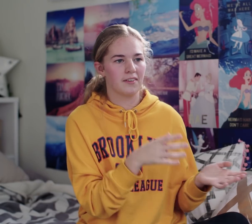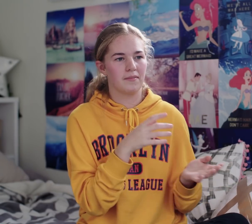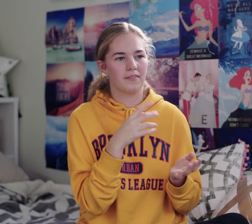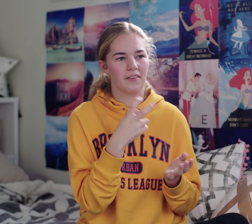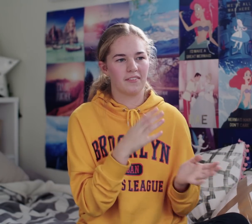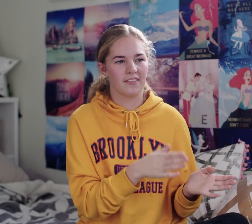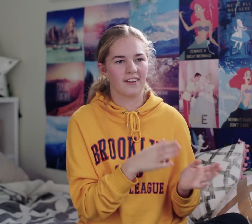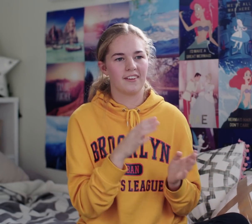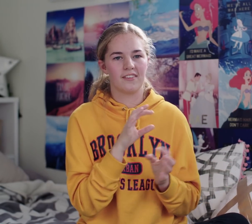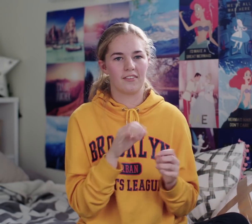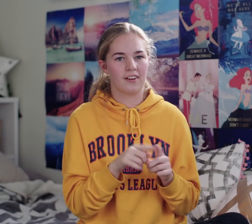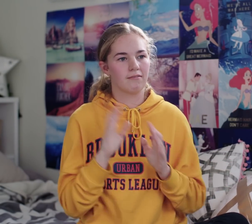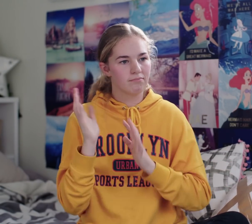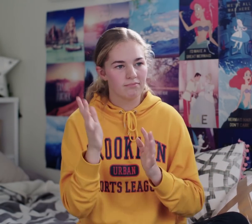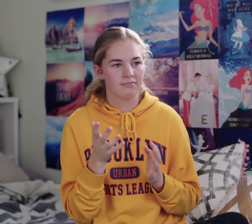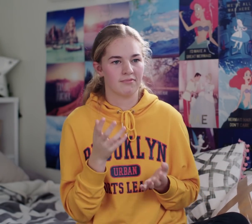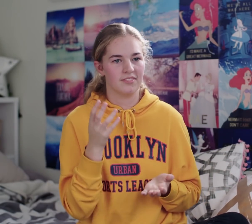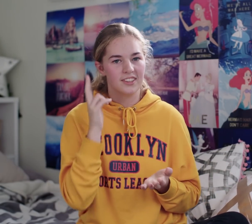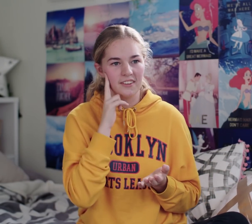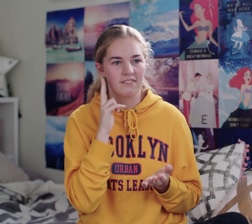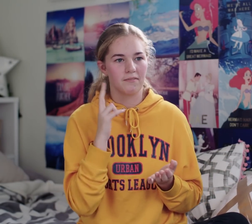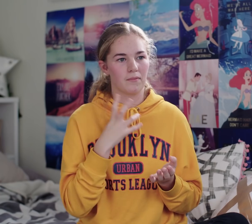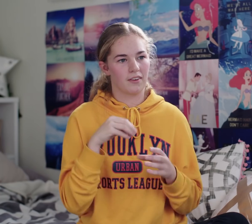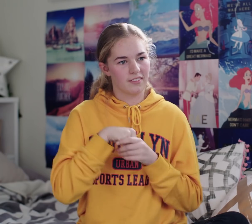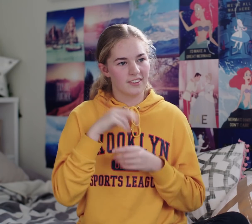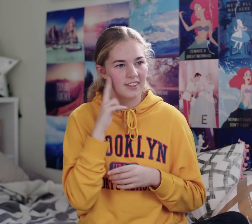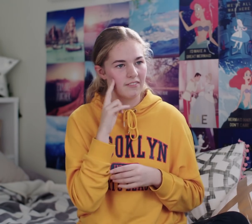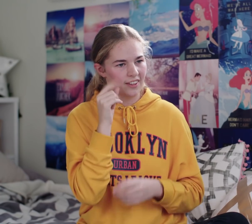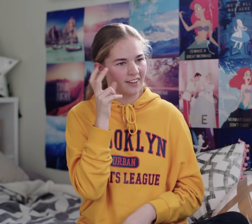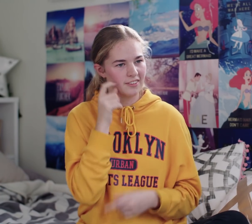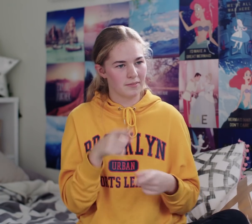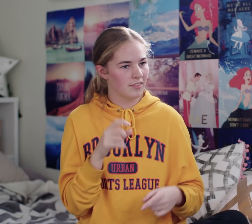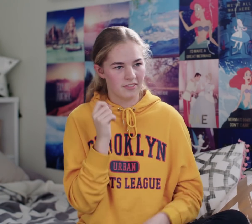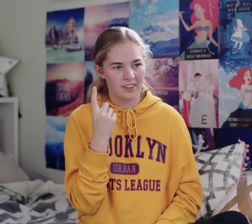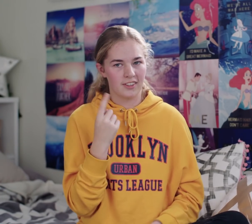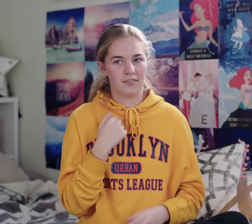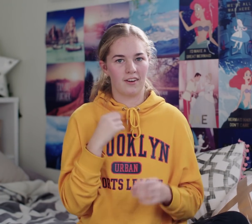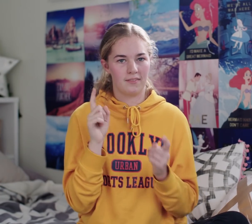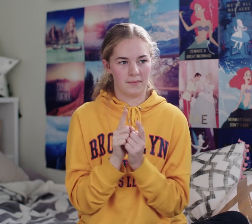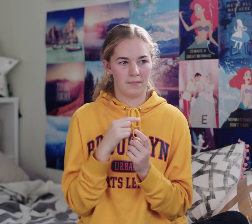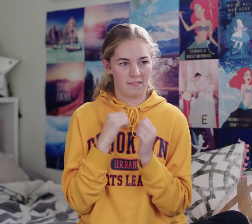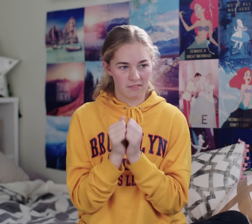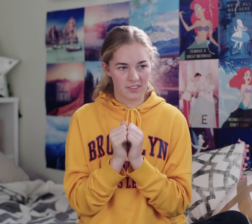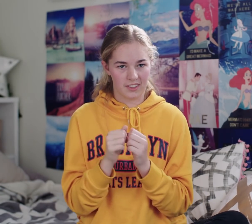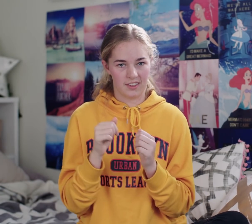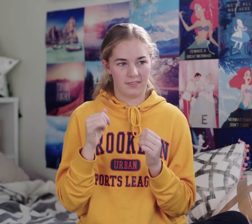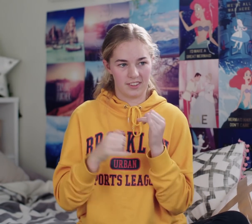hear music that are into music. Anyway, I didn't ever think that there could be another deaf signing person out there